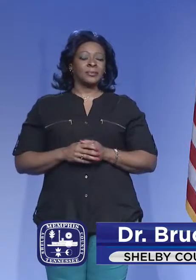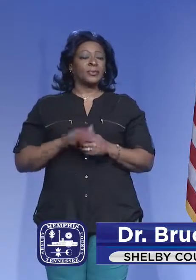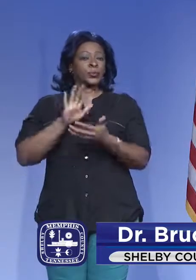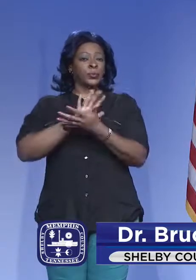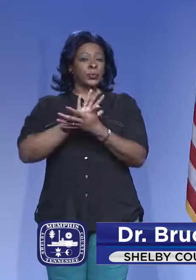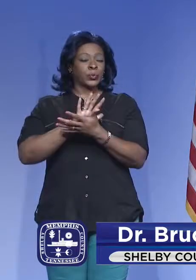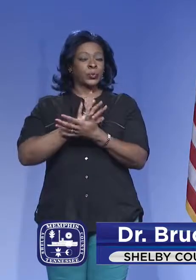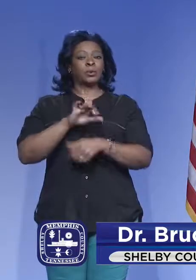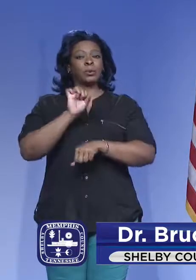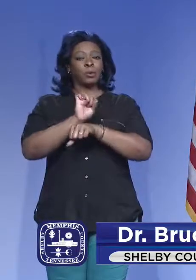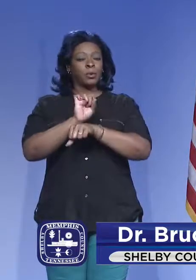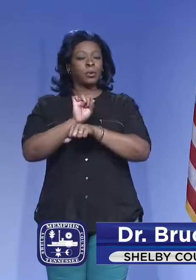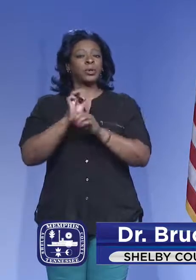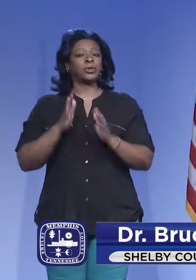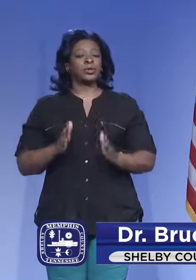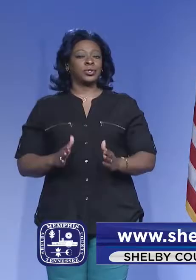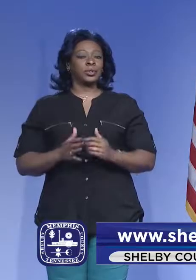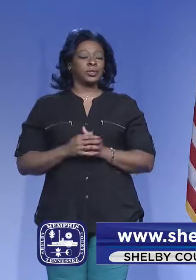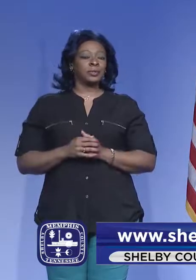schools, employers,